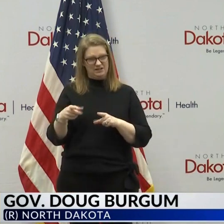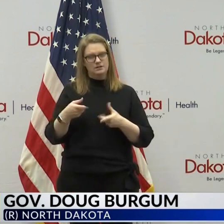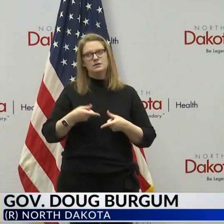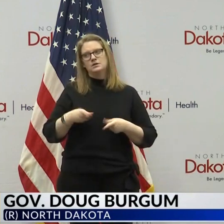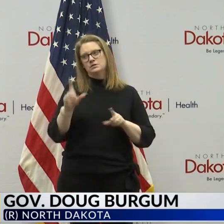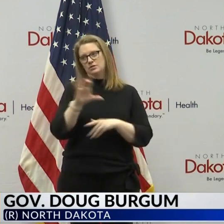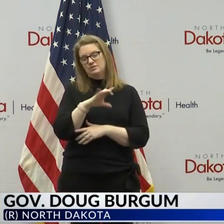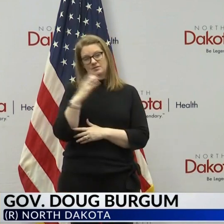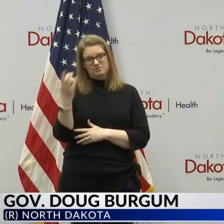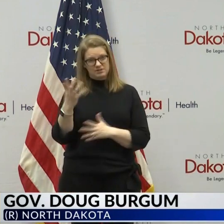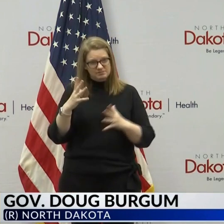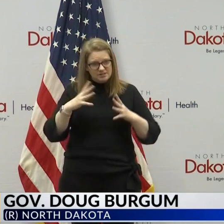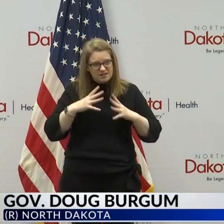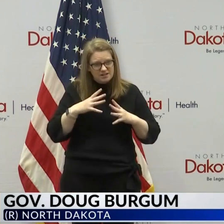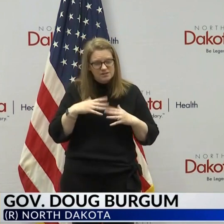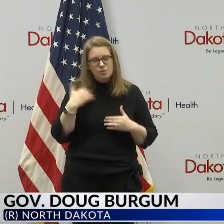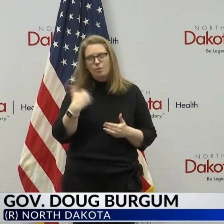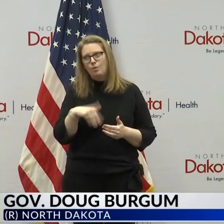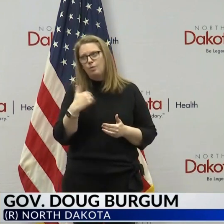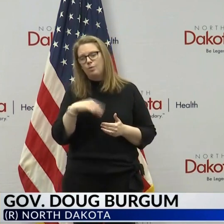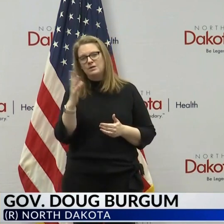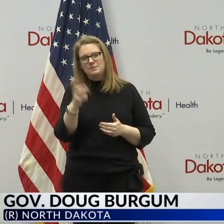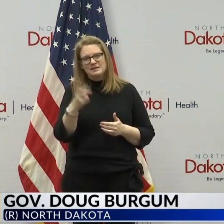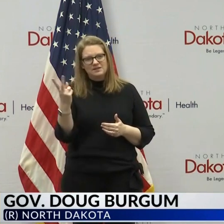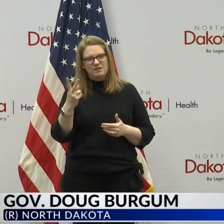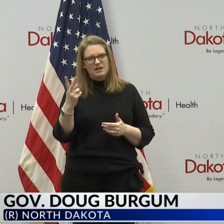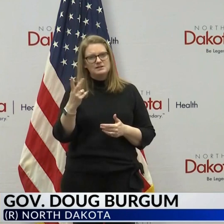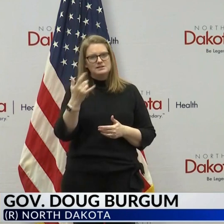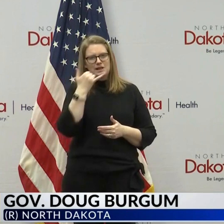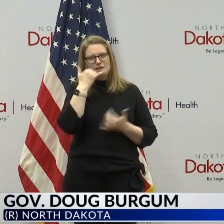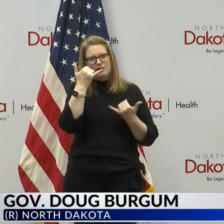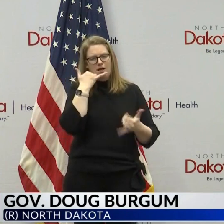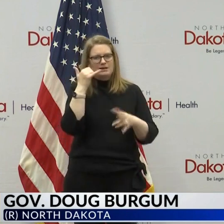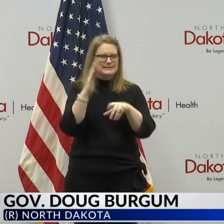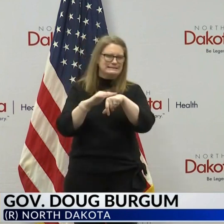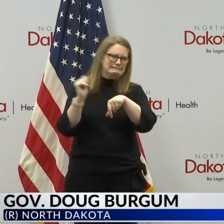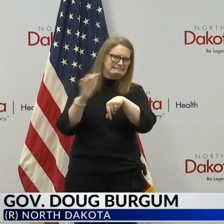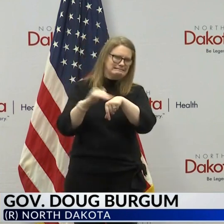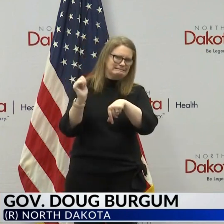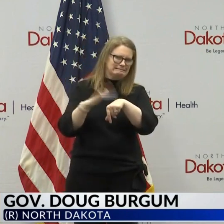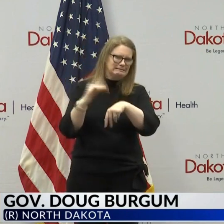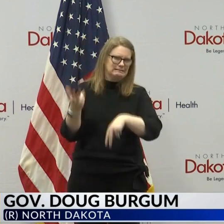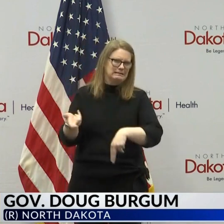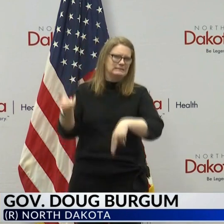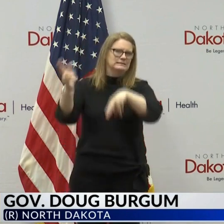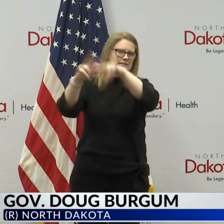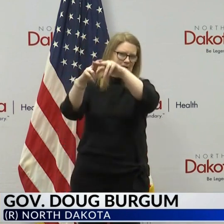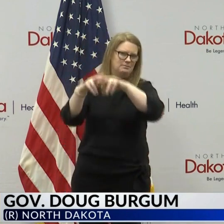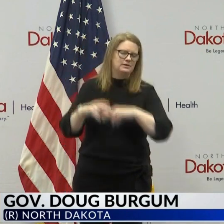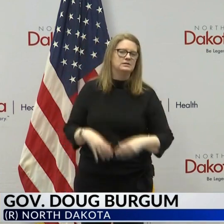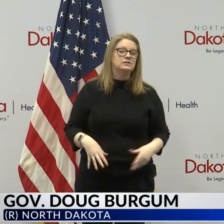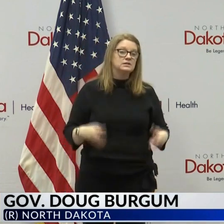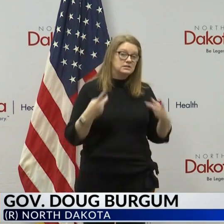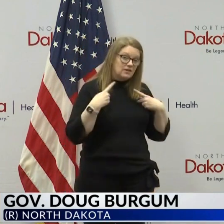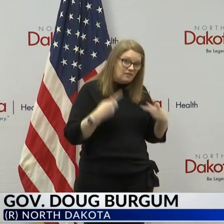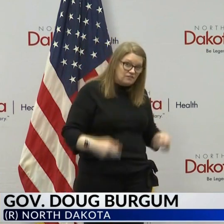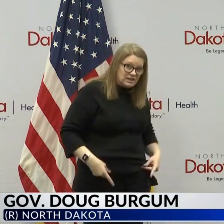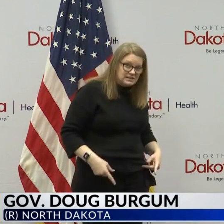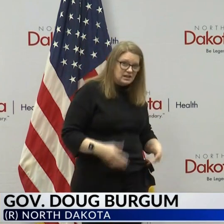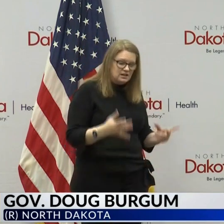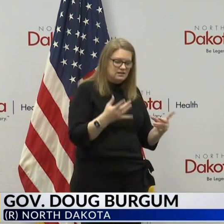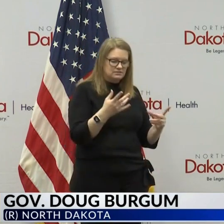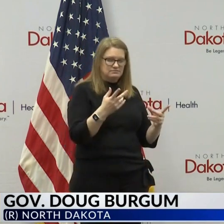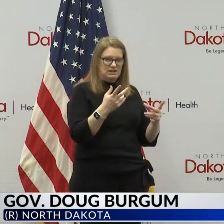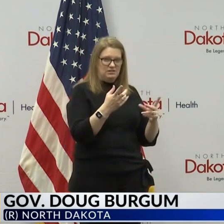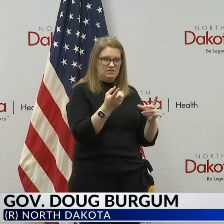holidays, calls go up around domestic violence. And so in In addition to the physical violence, which of course is